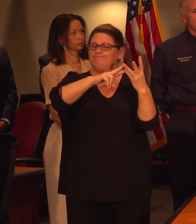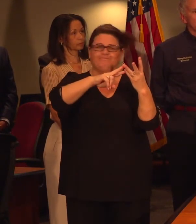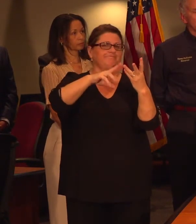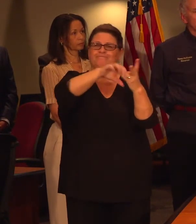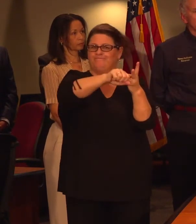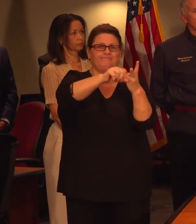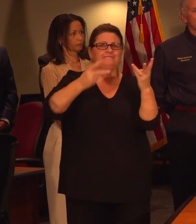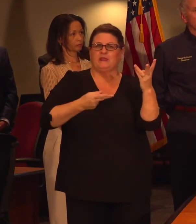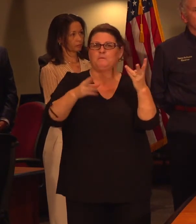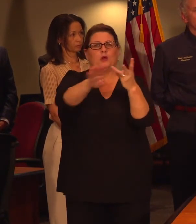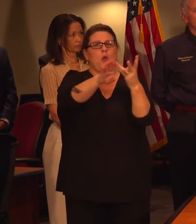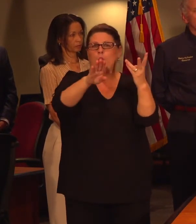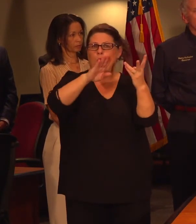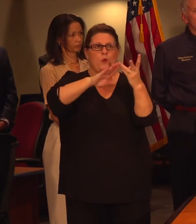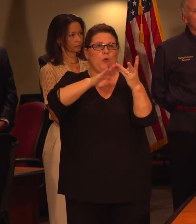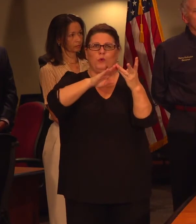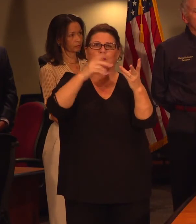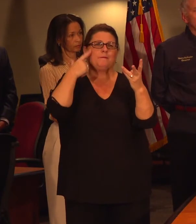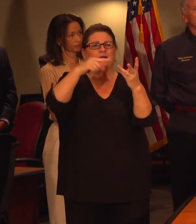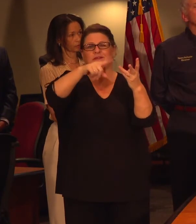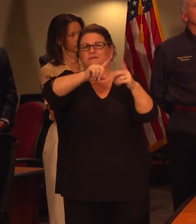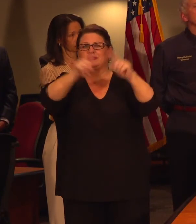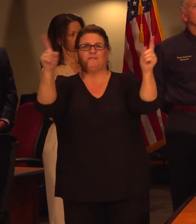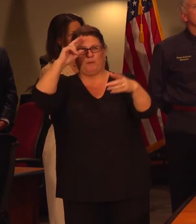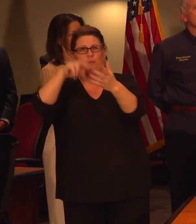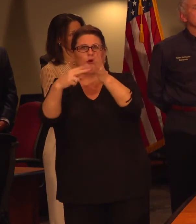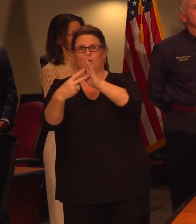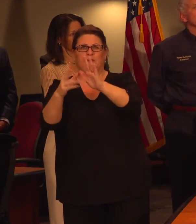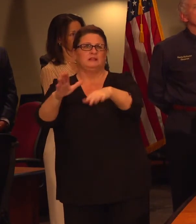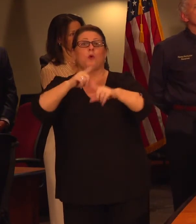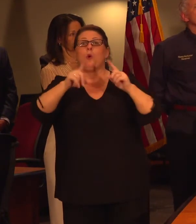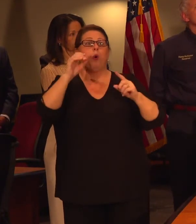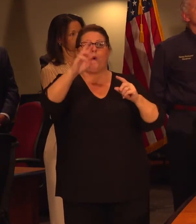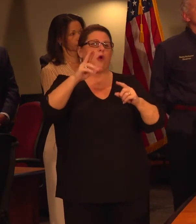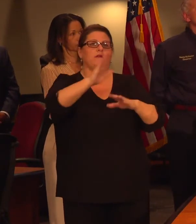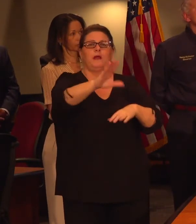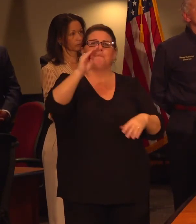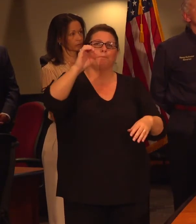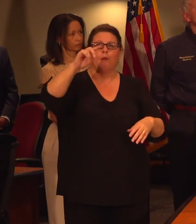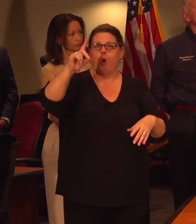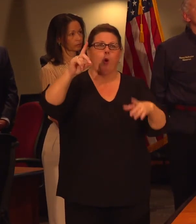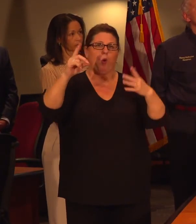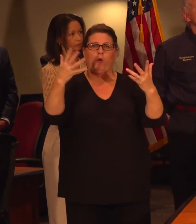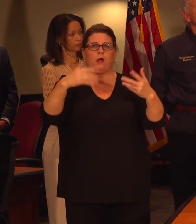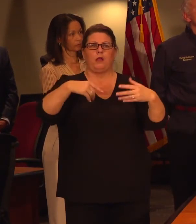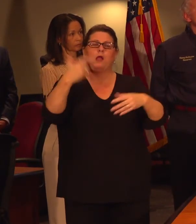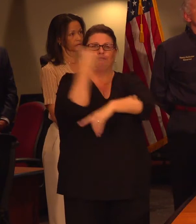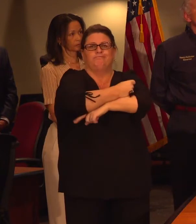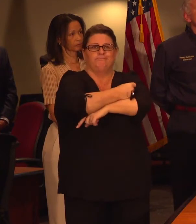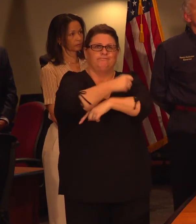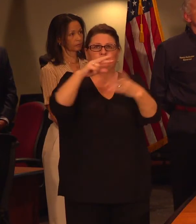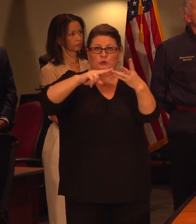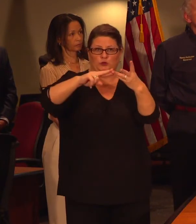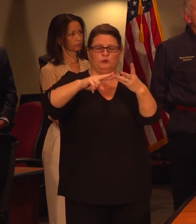us due to either having been repurposed or we found unacceptable levels of mold in one. The other 2 will be